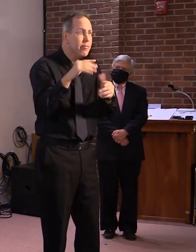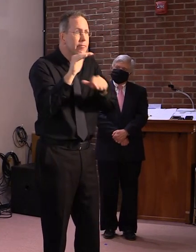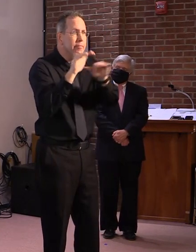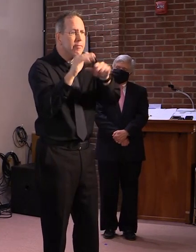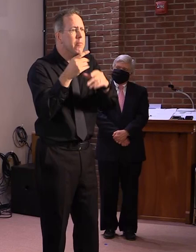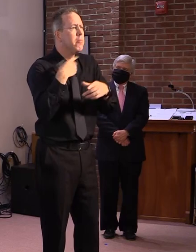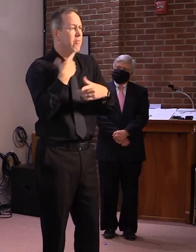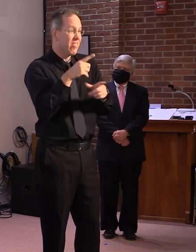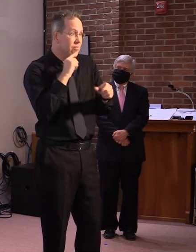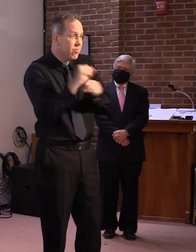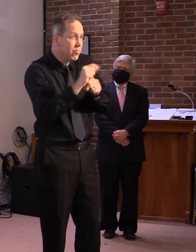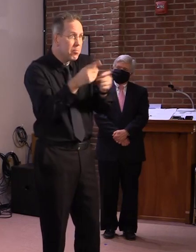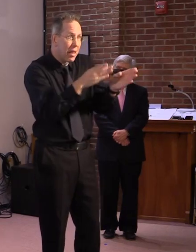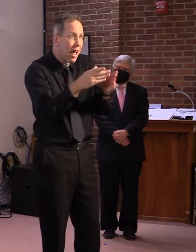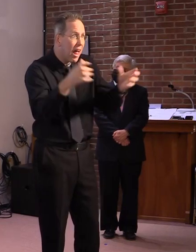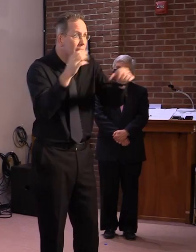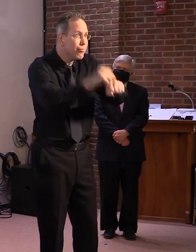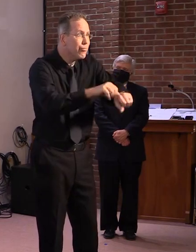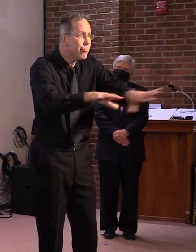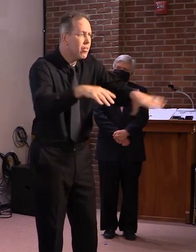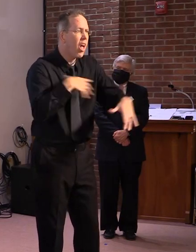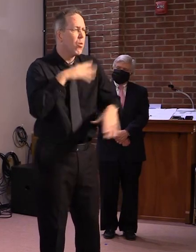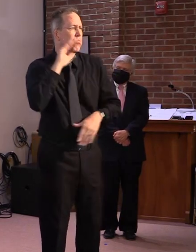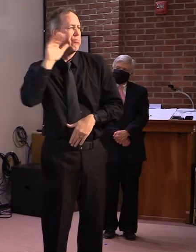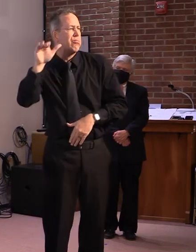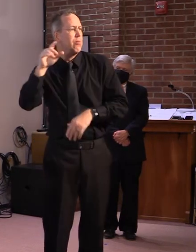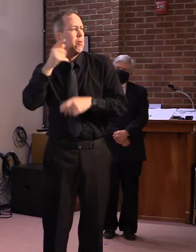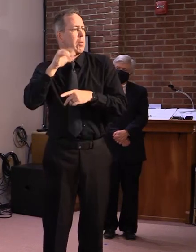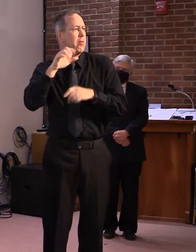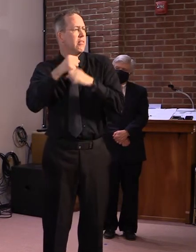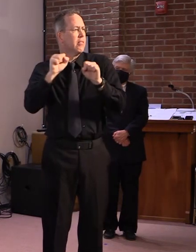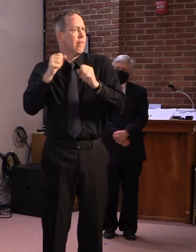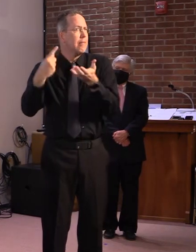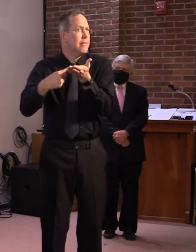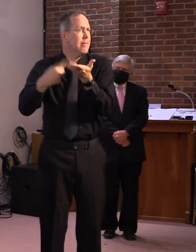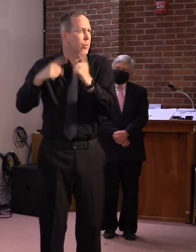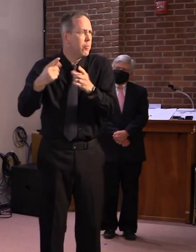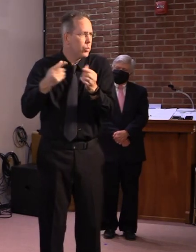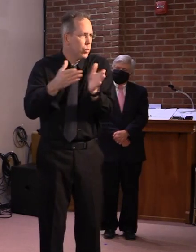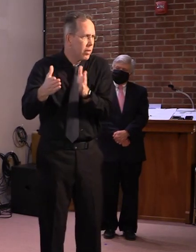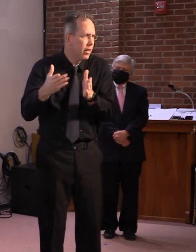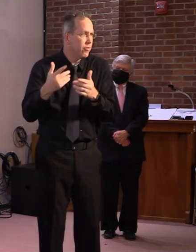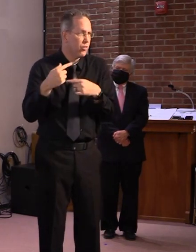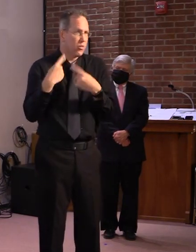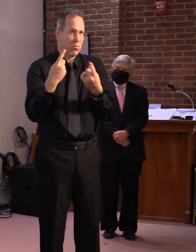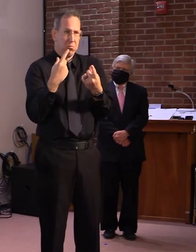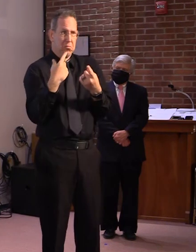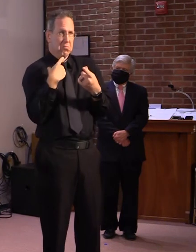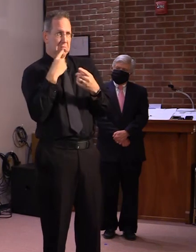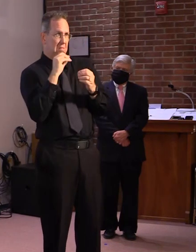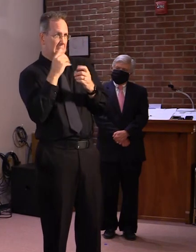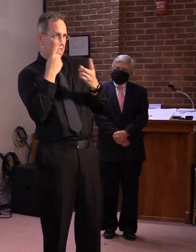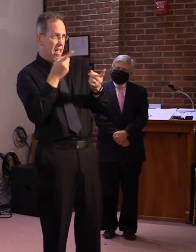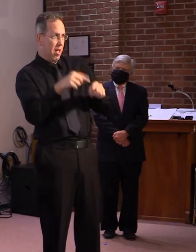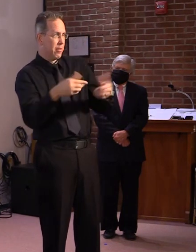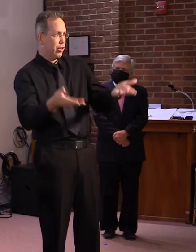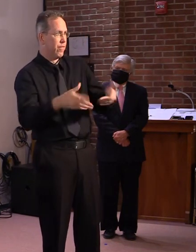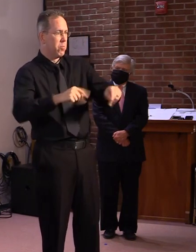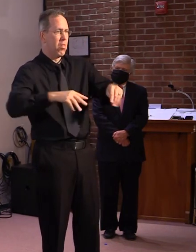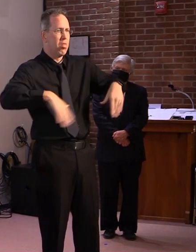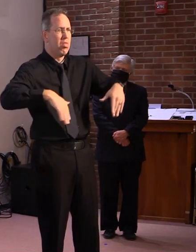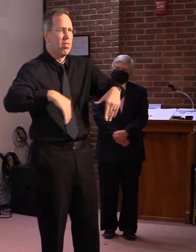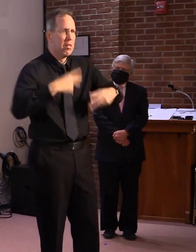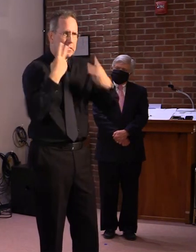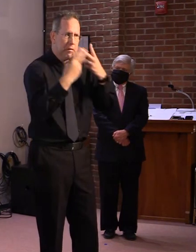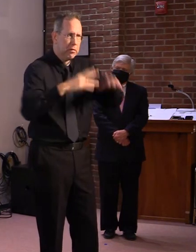to my knowledge, there is nothing that is heading our way that we know of. Commissioner